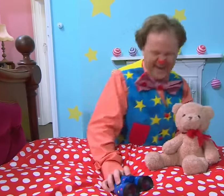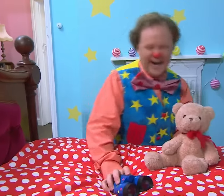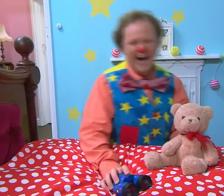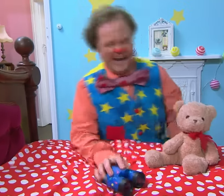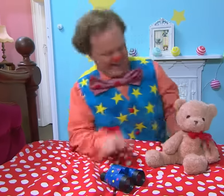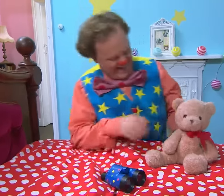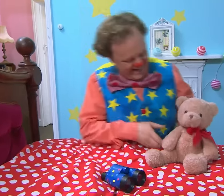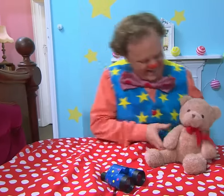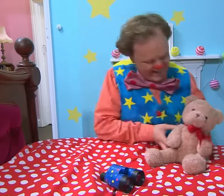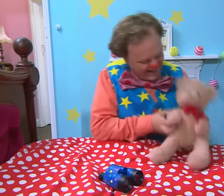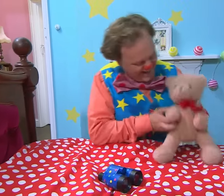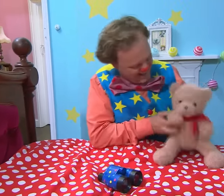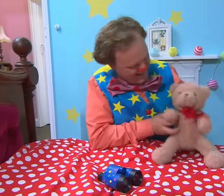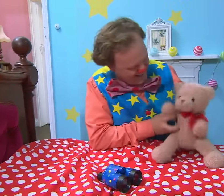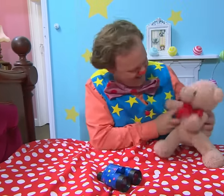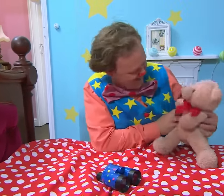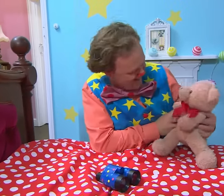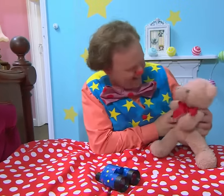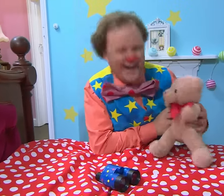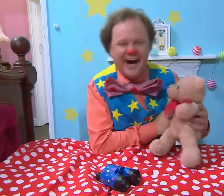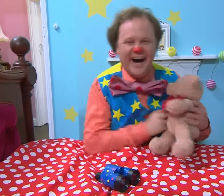Is that the bear you were looking for?